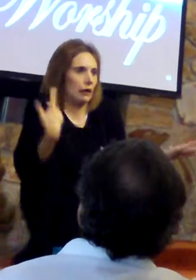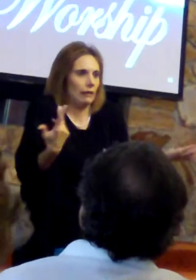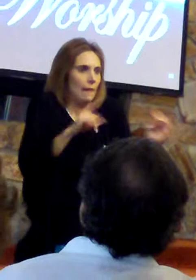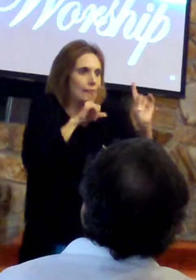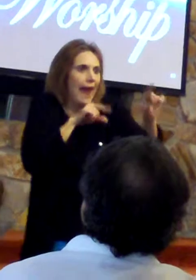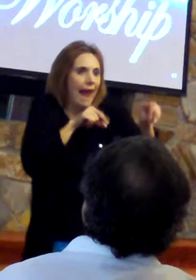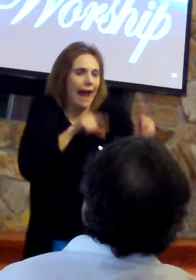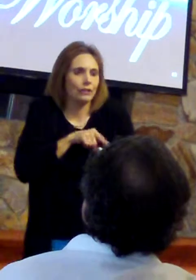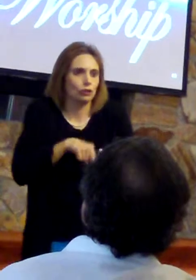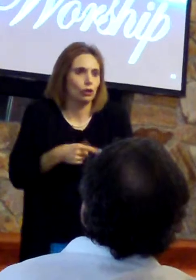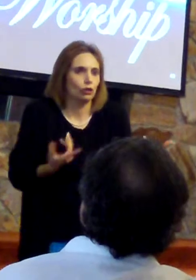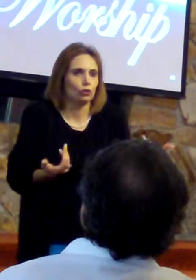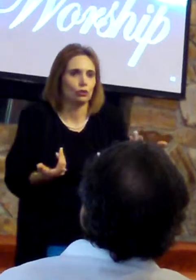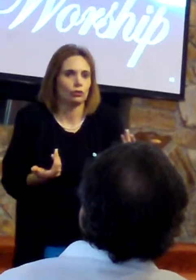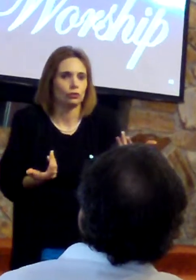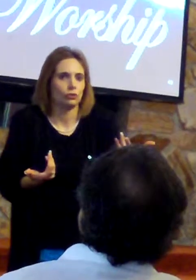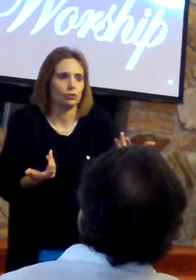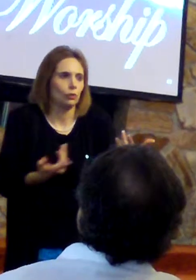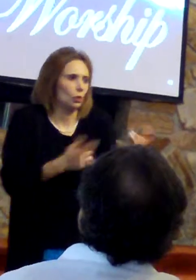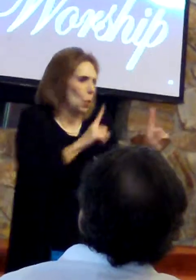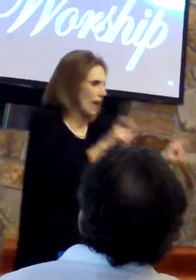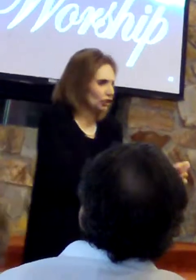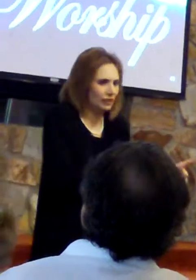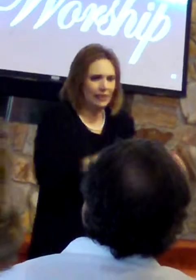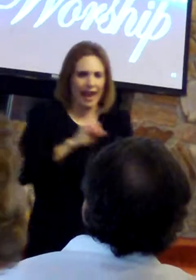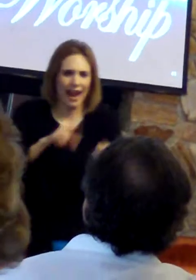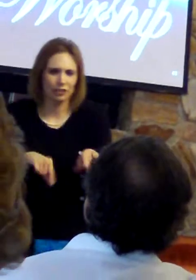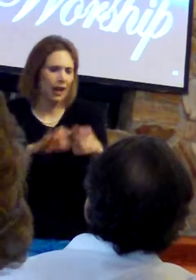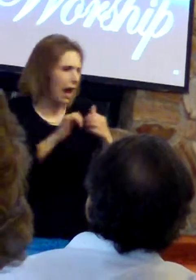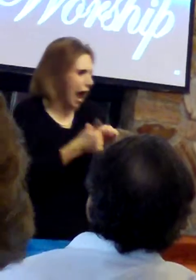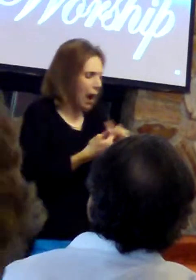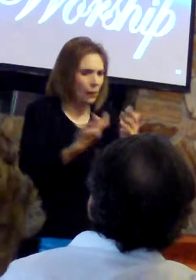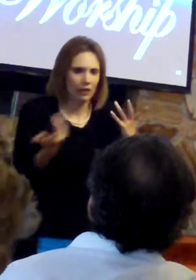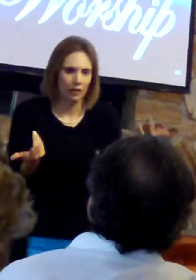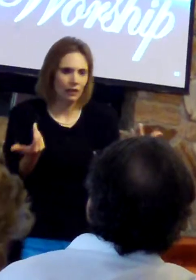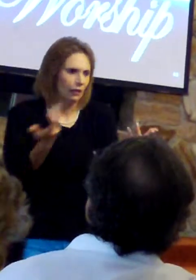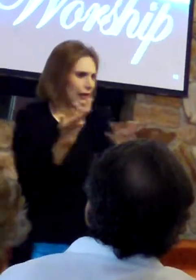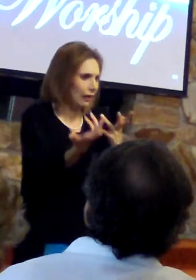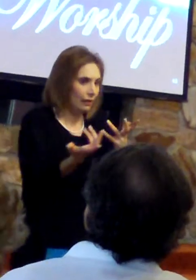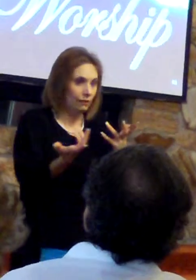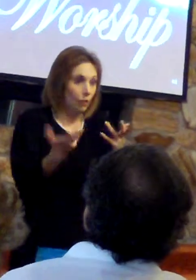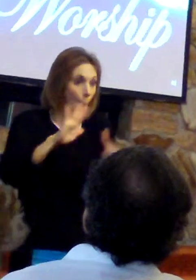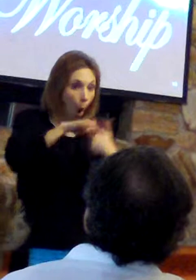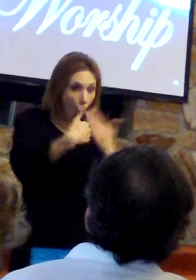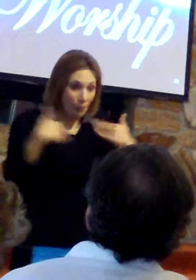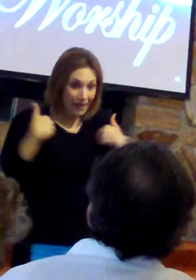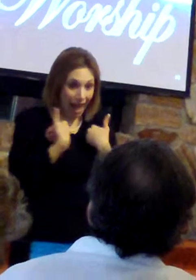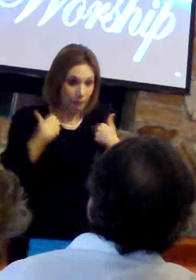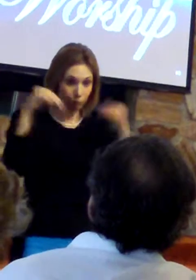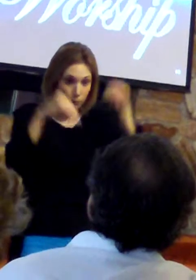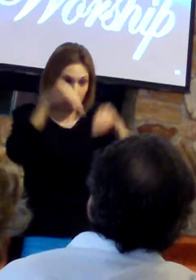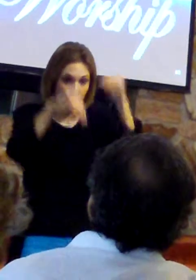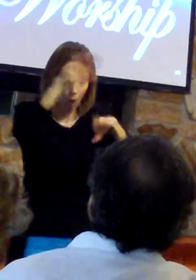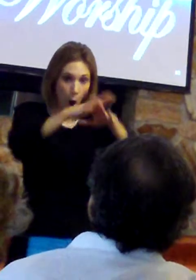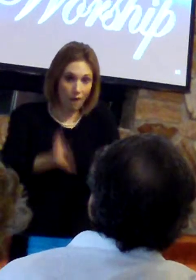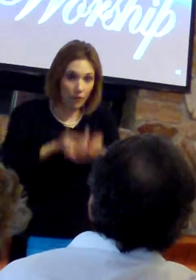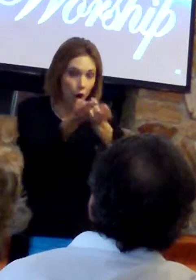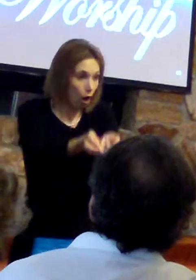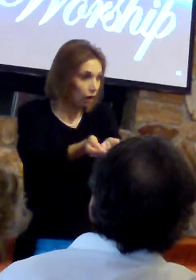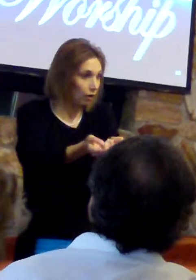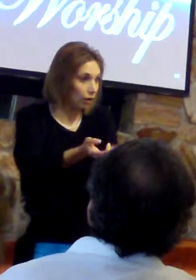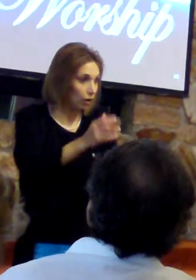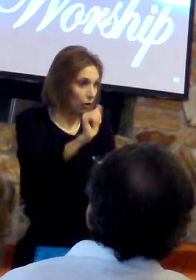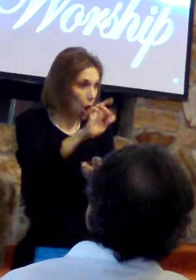all the answers. How did Noah fit all the animals in the ark? I don't know.